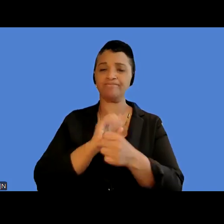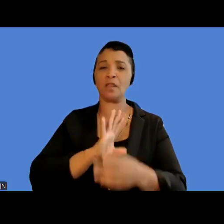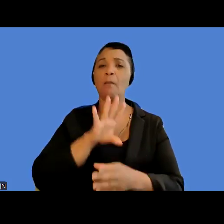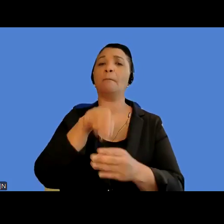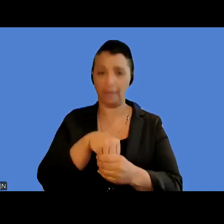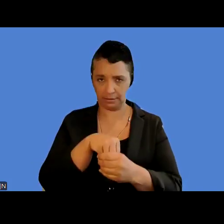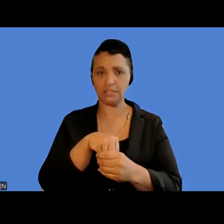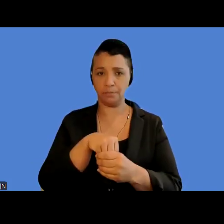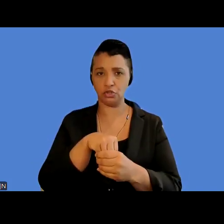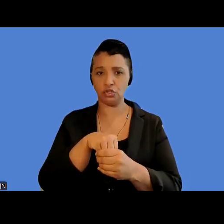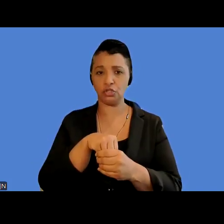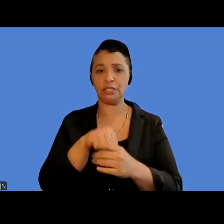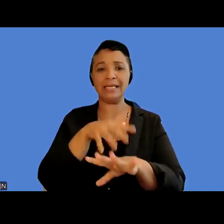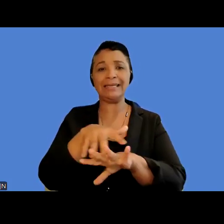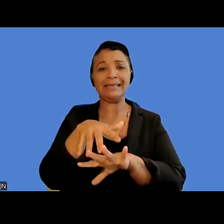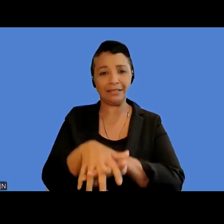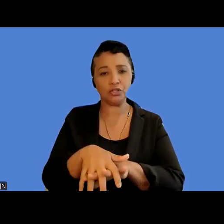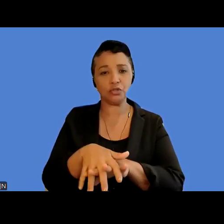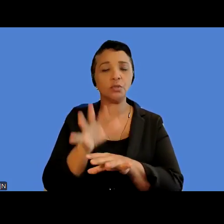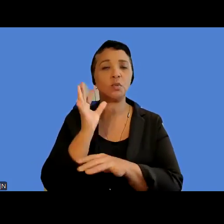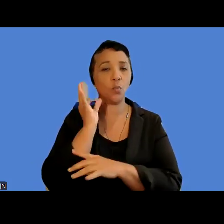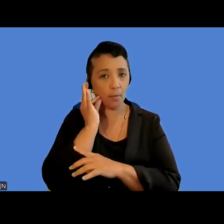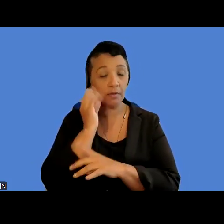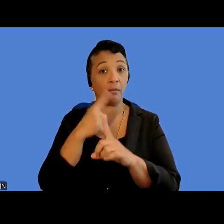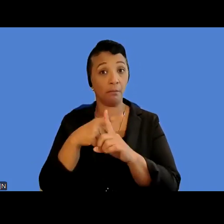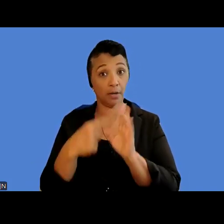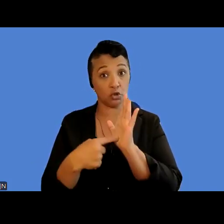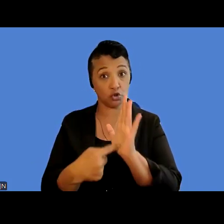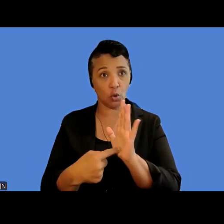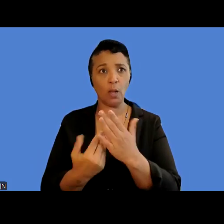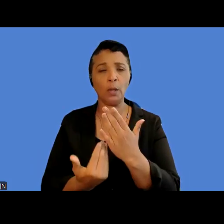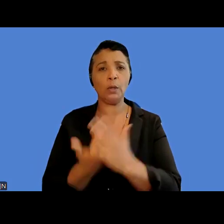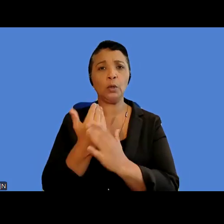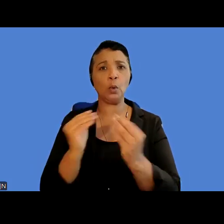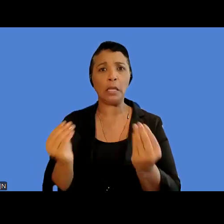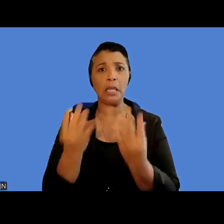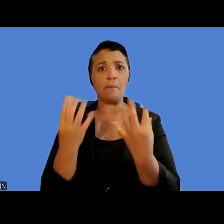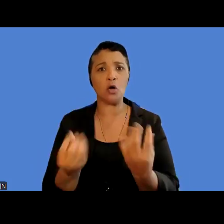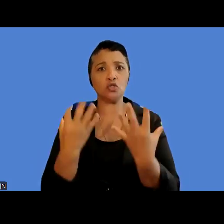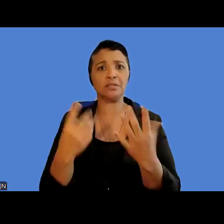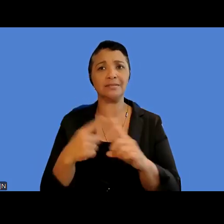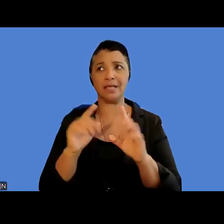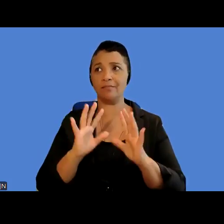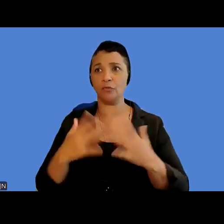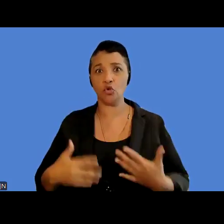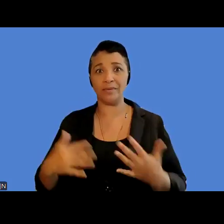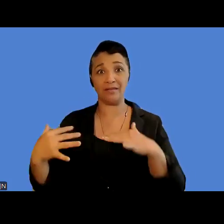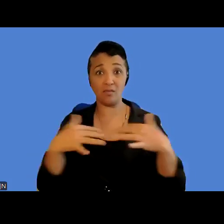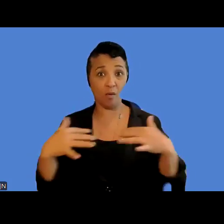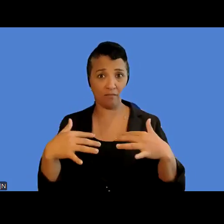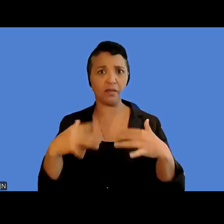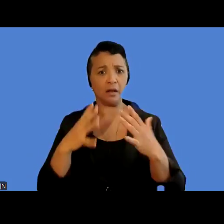and to showcase issues also within emergency and humanitarian conflict.